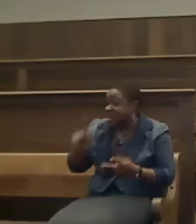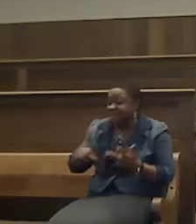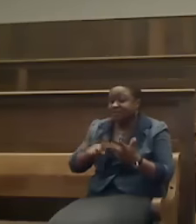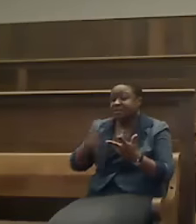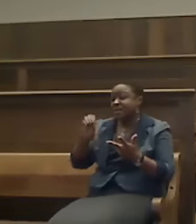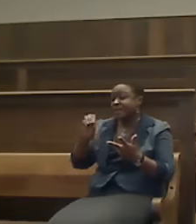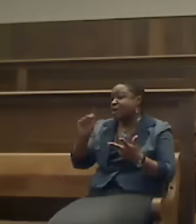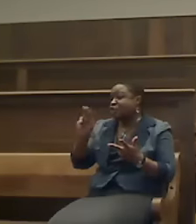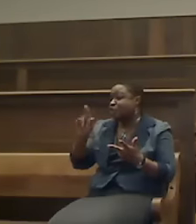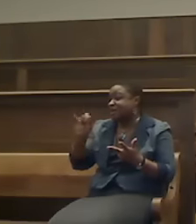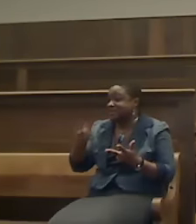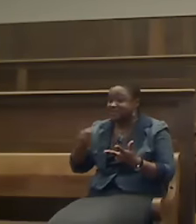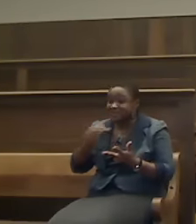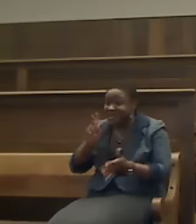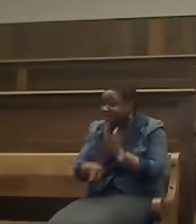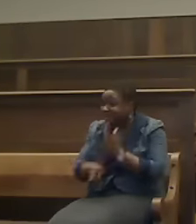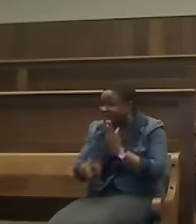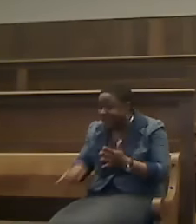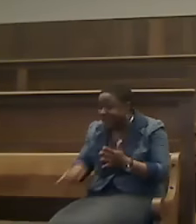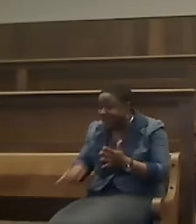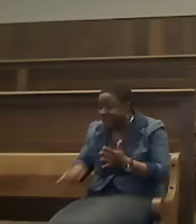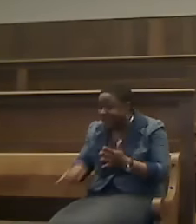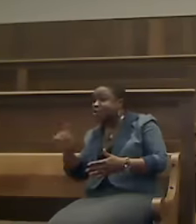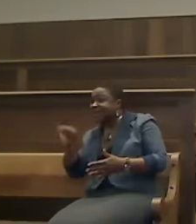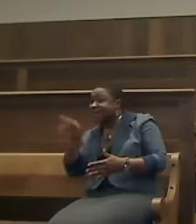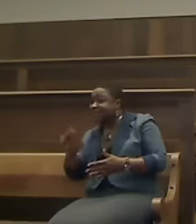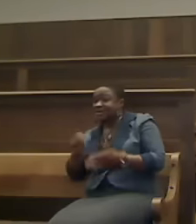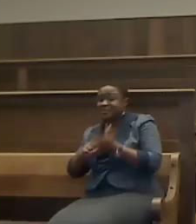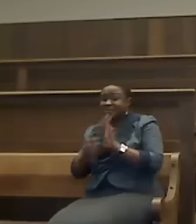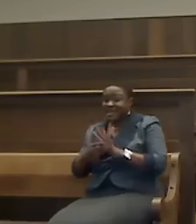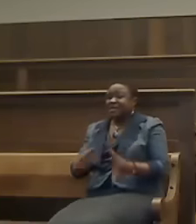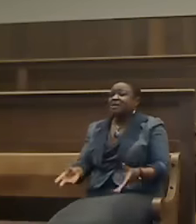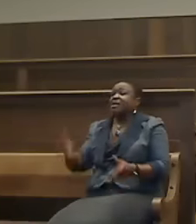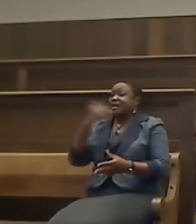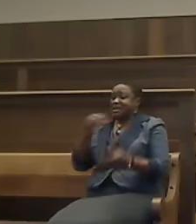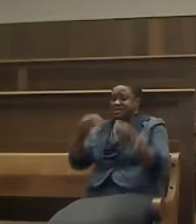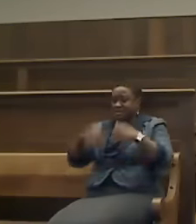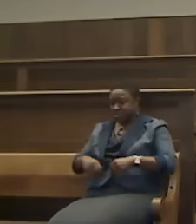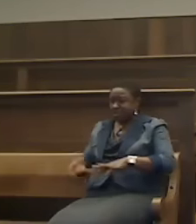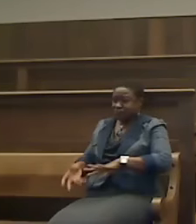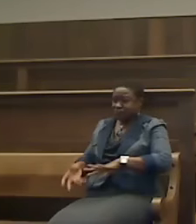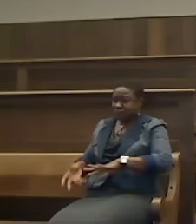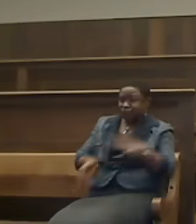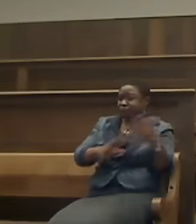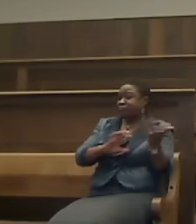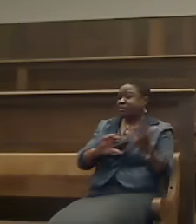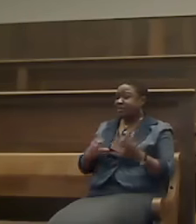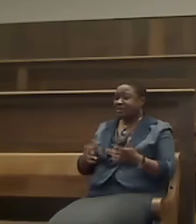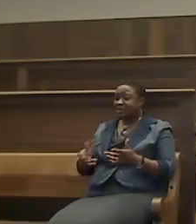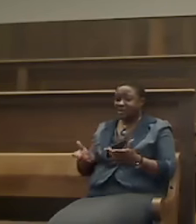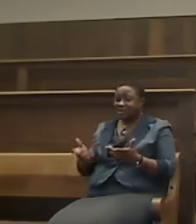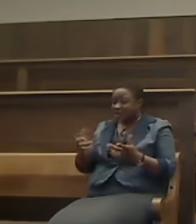So we now have a completely displaced, disorganized, messed up is the official term, gut